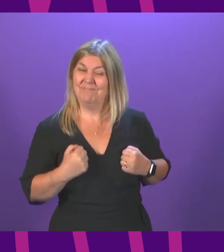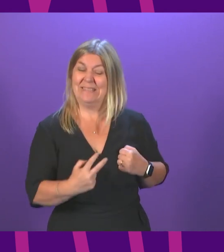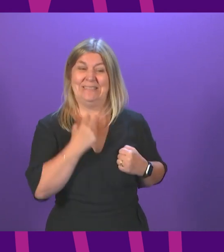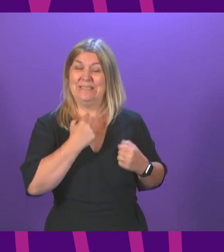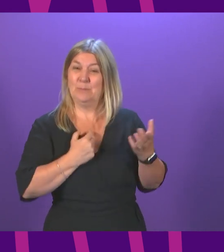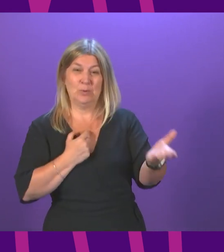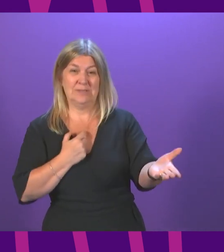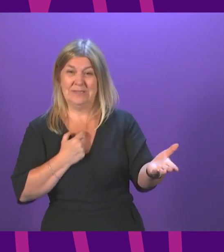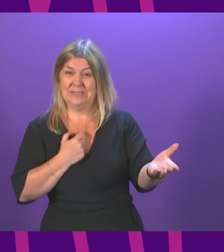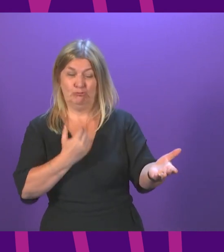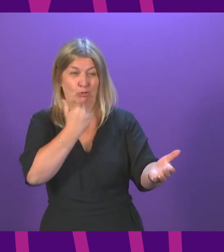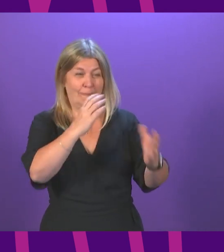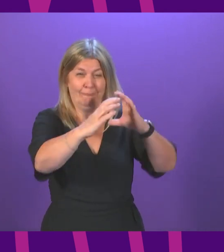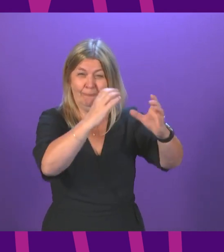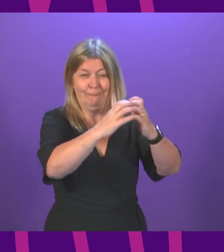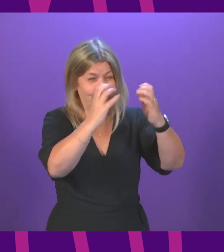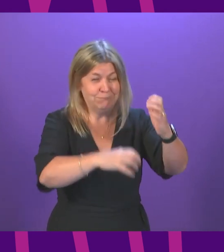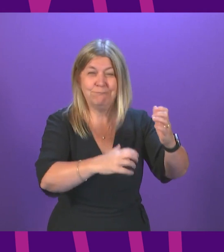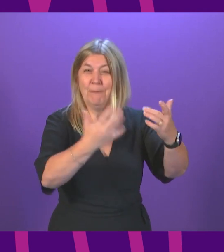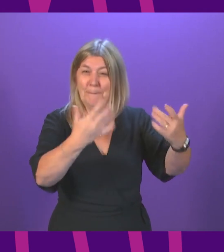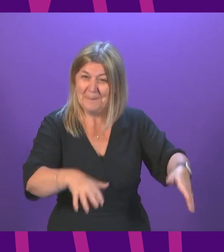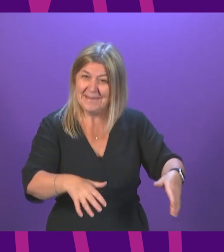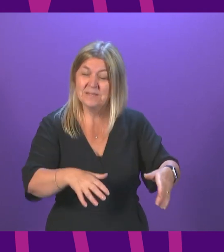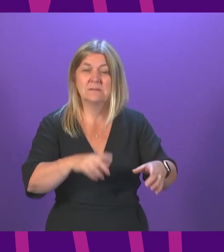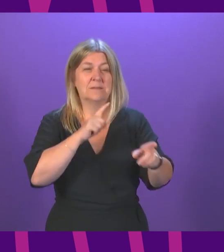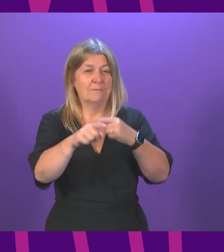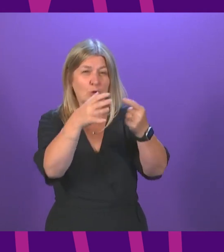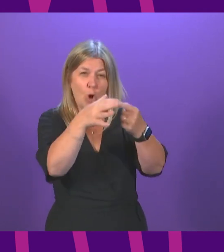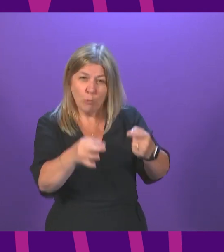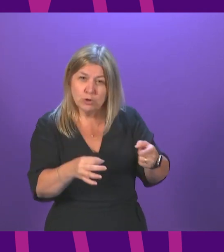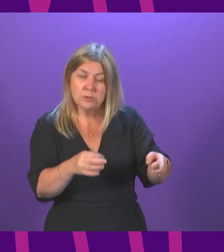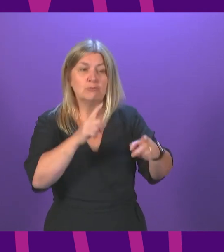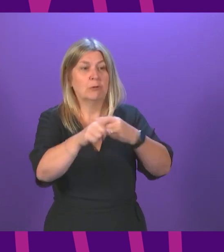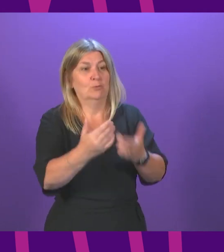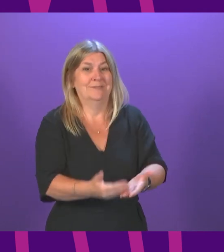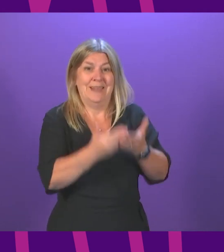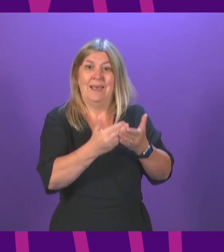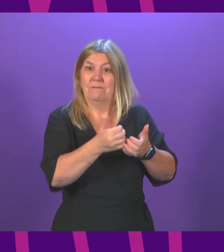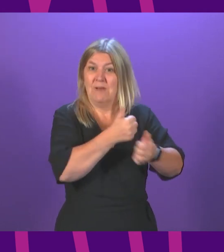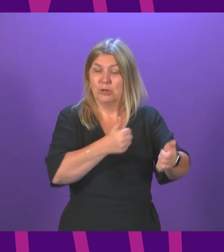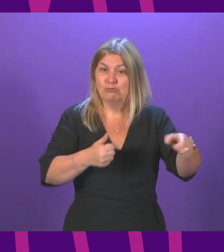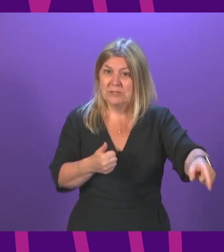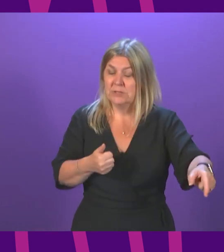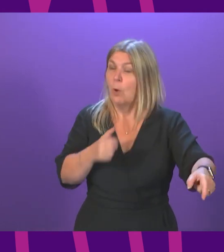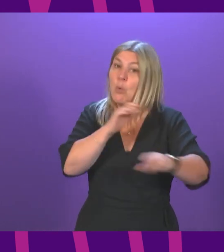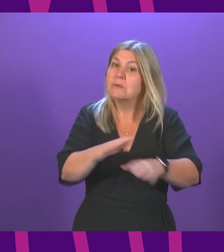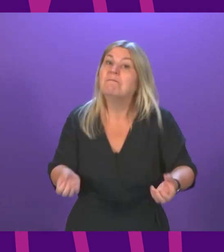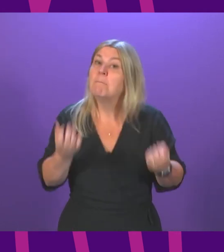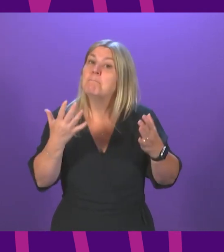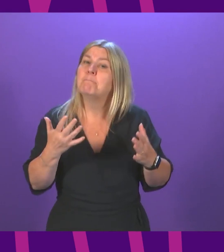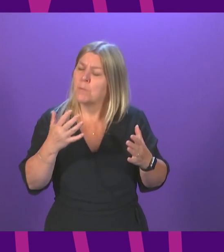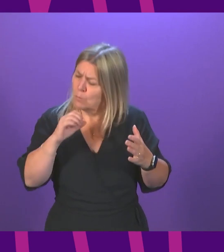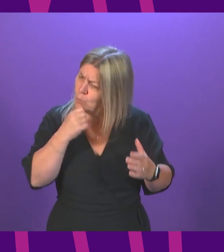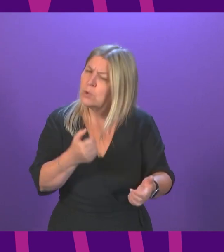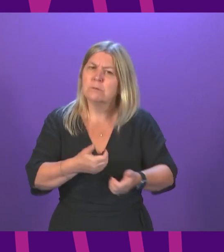constructive engagement about the the options with Scottish Government support for saving that site. We will not give up. We will do everything